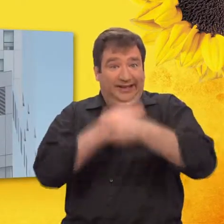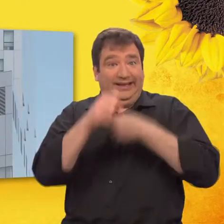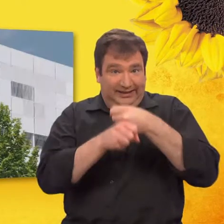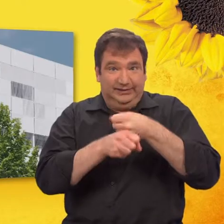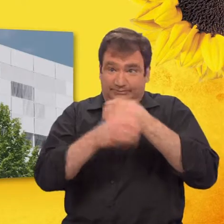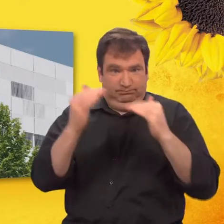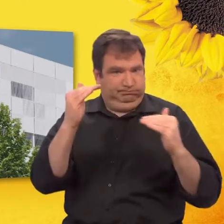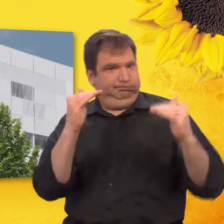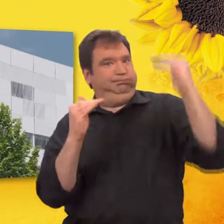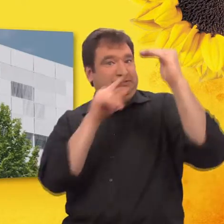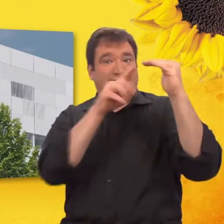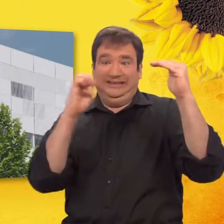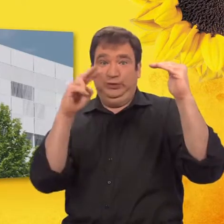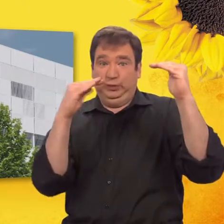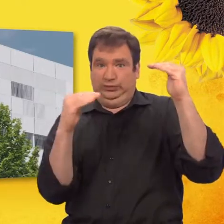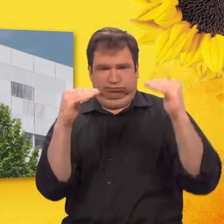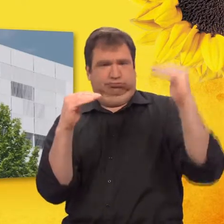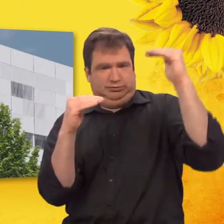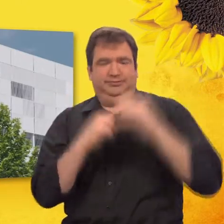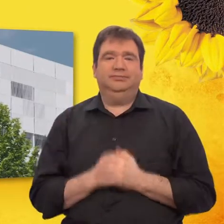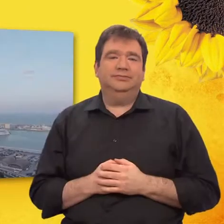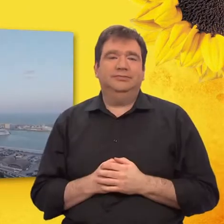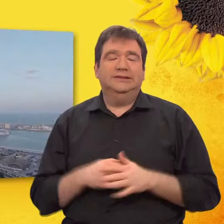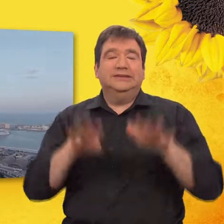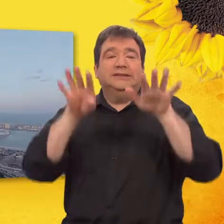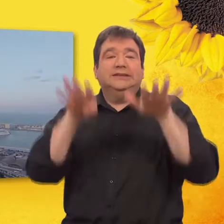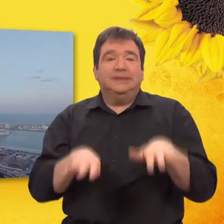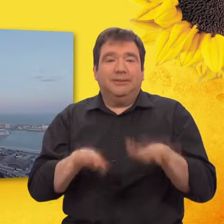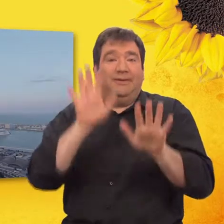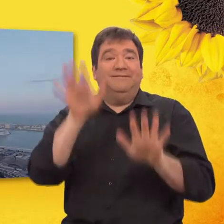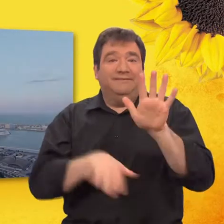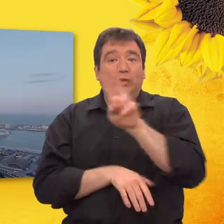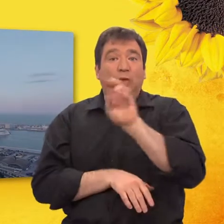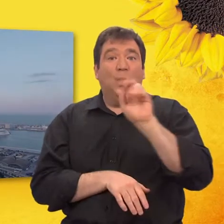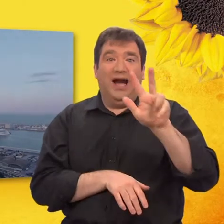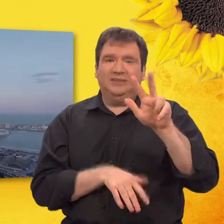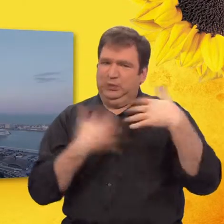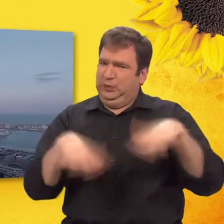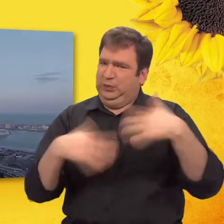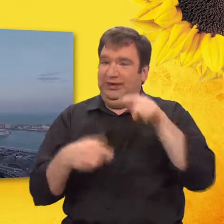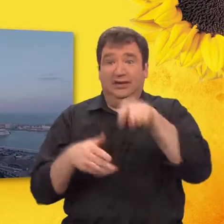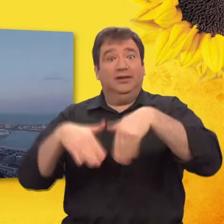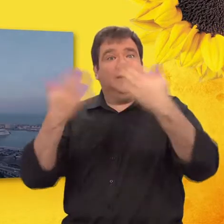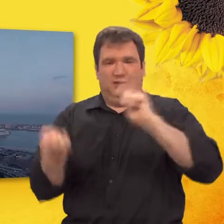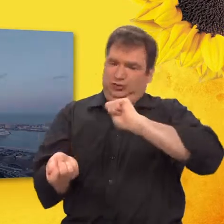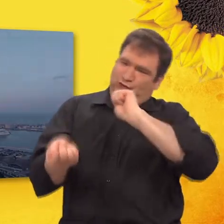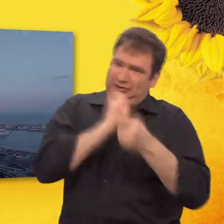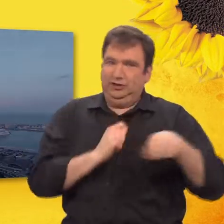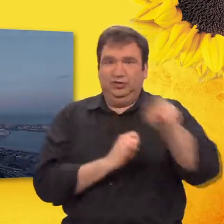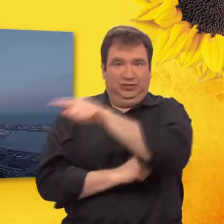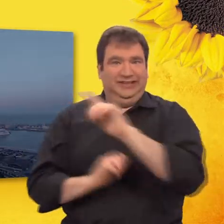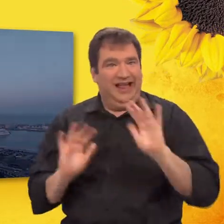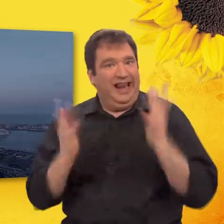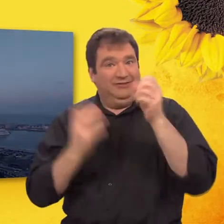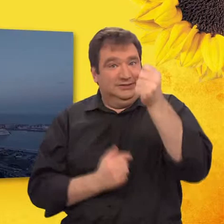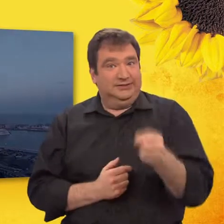domestic product increased above the European Union's average. September the 15th, 2008, would change Oscar's